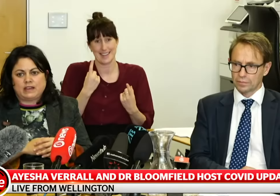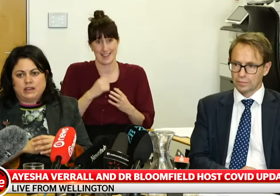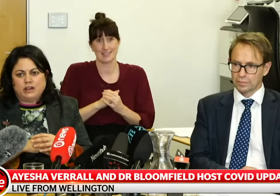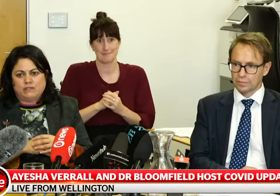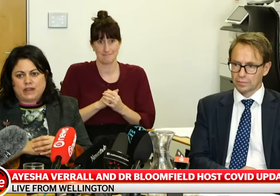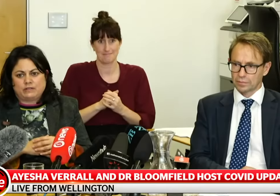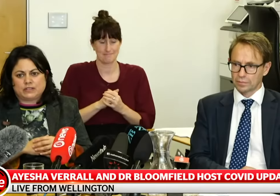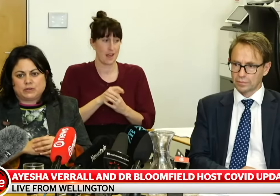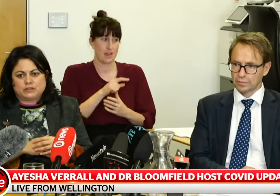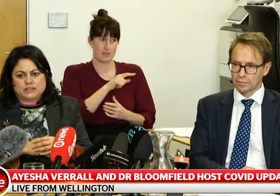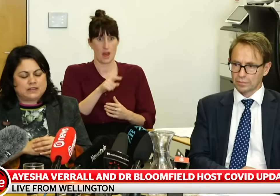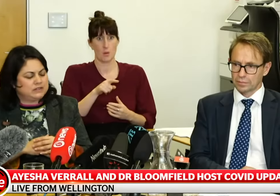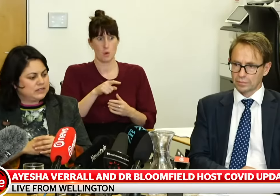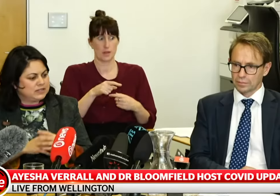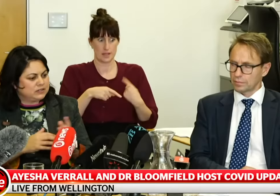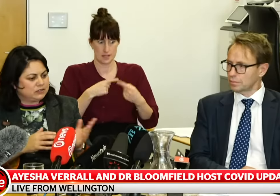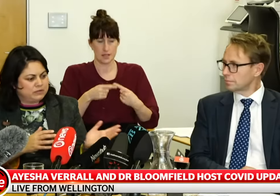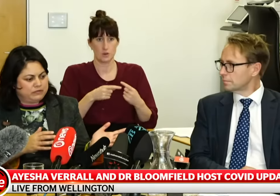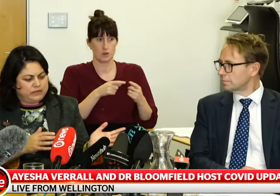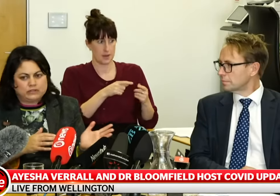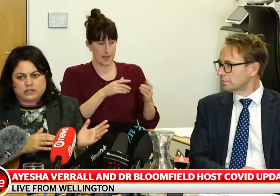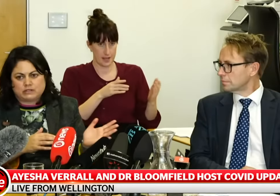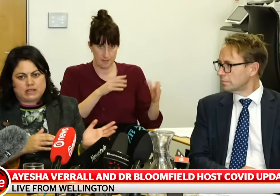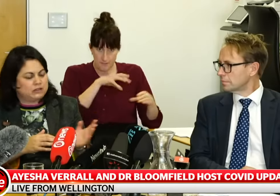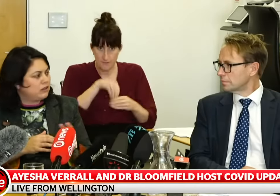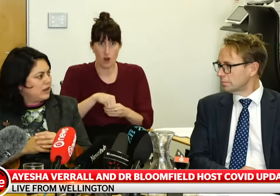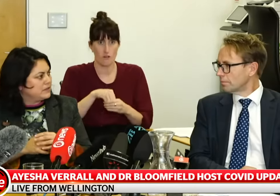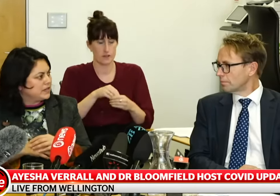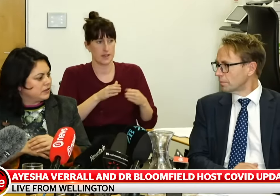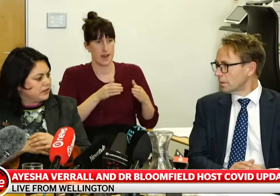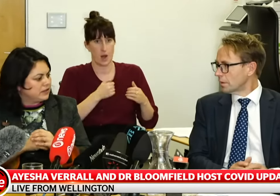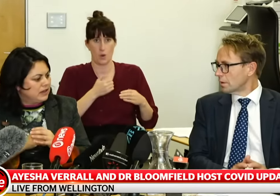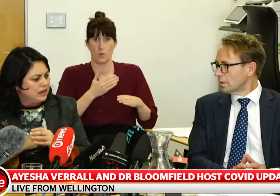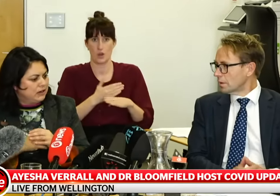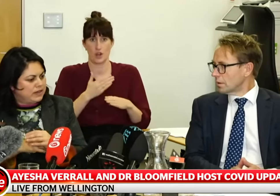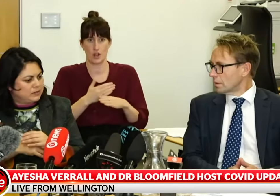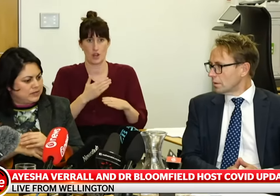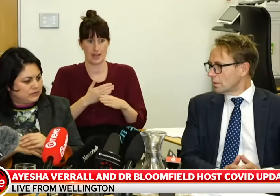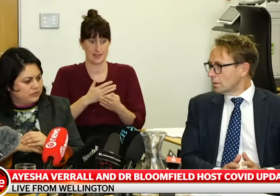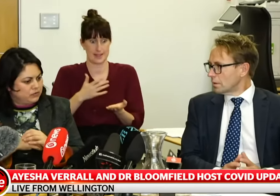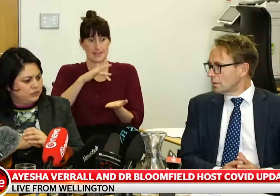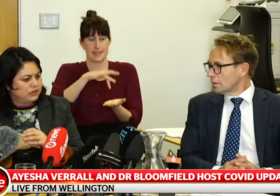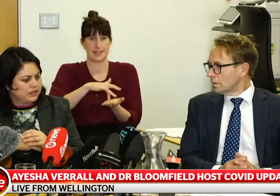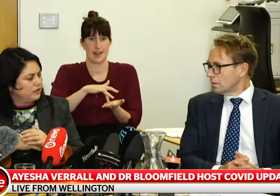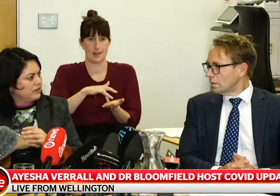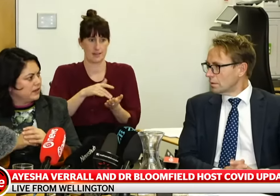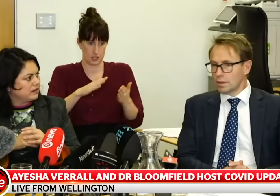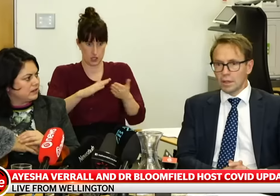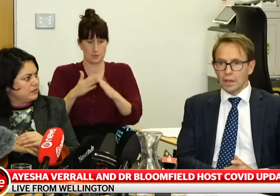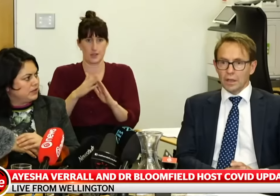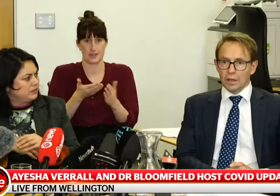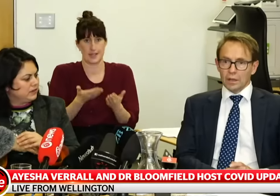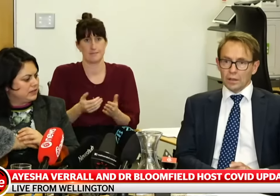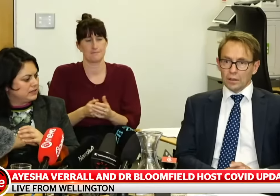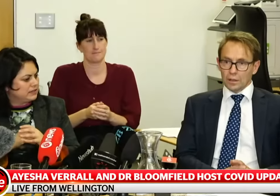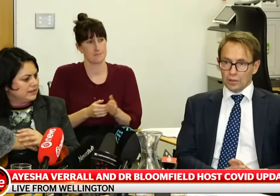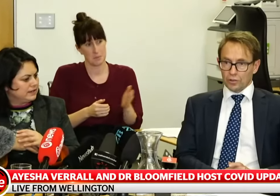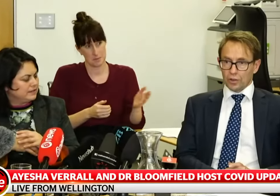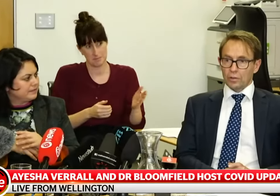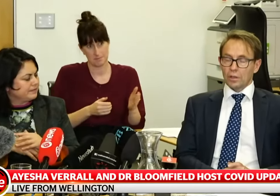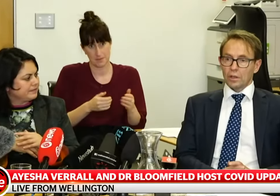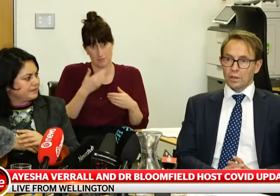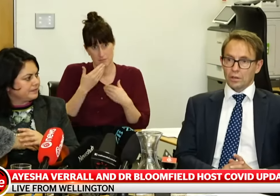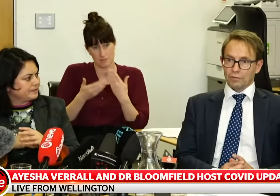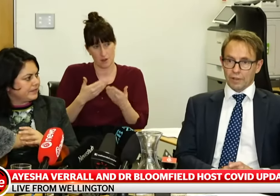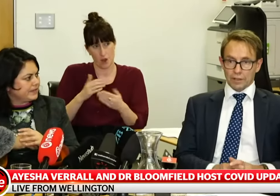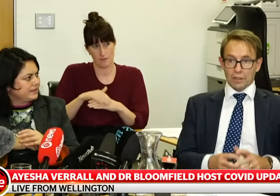of our response. And I'll just ask Dr. Bloomfield to update on the arrangements for working with the community providers. Yes,